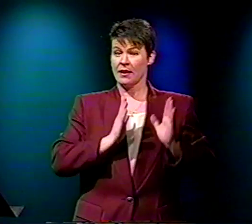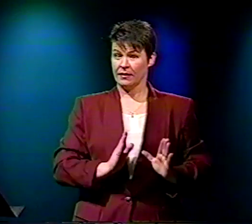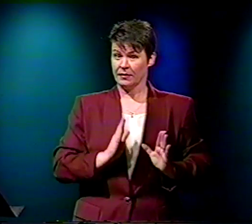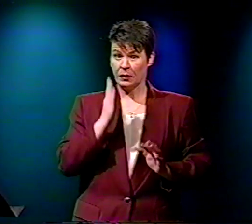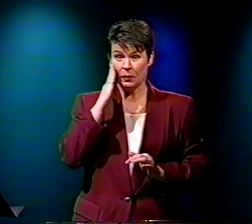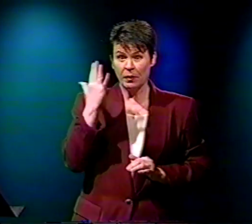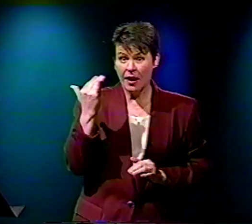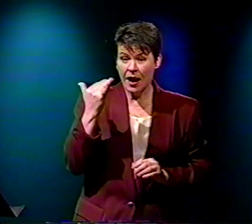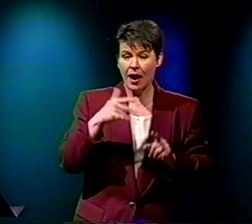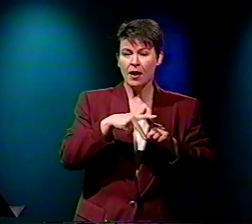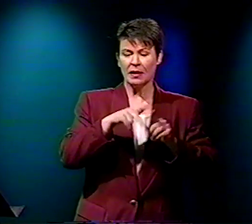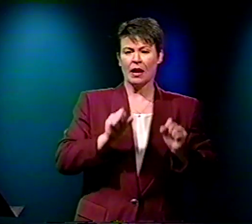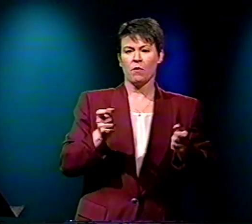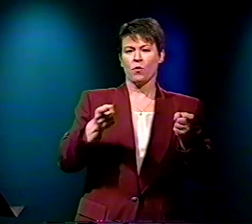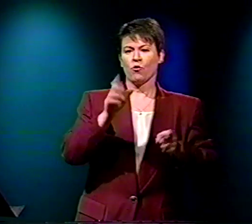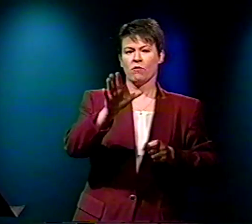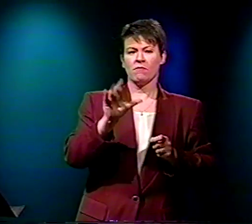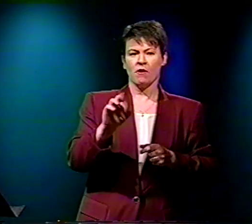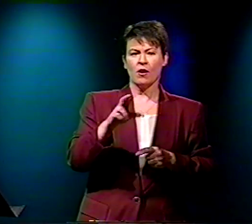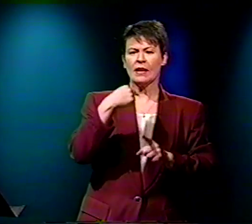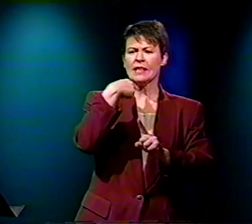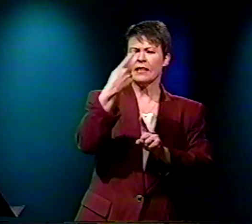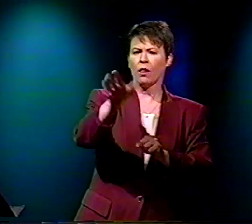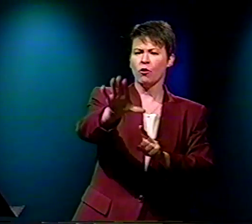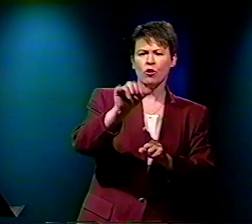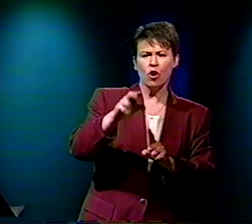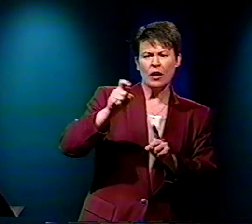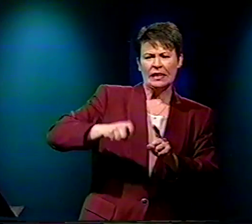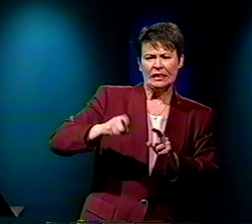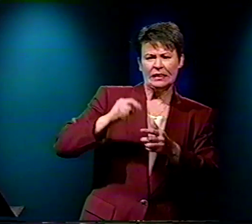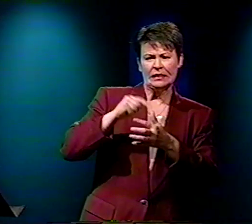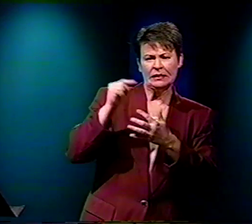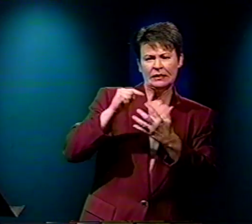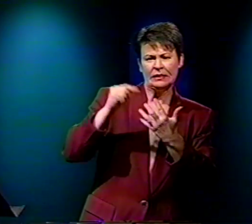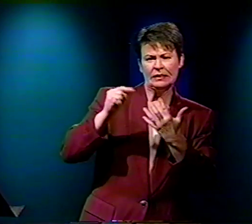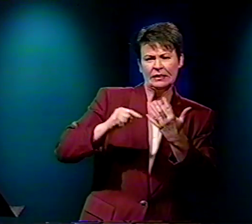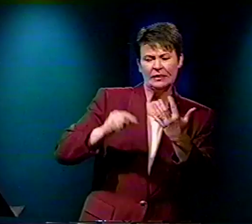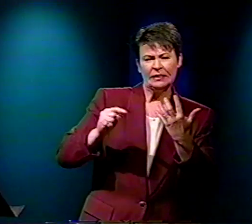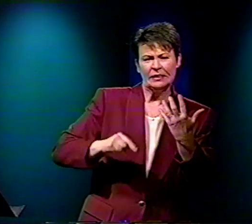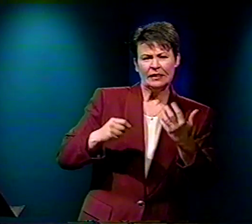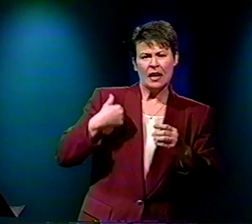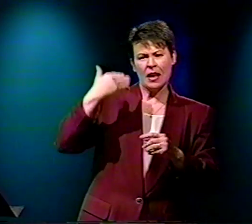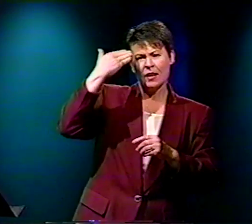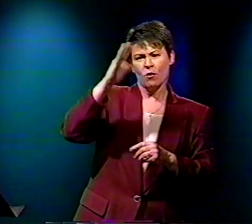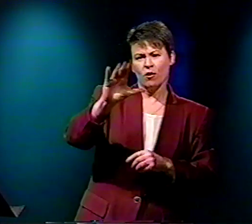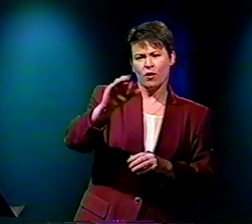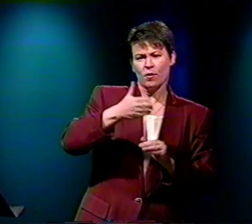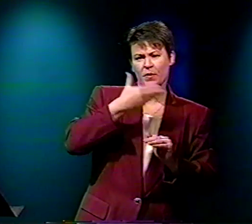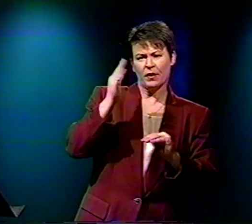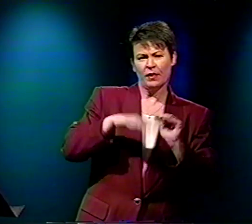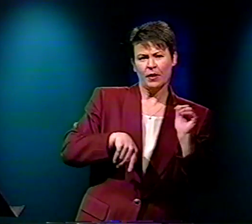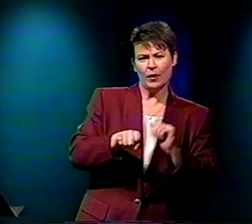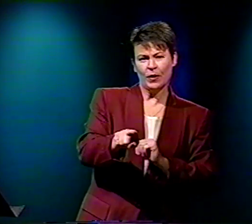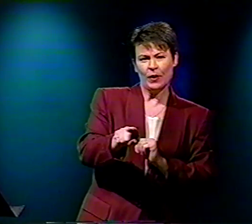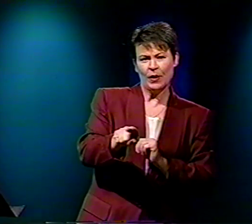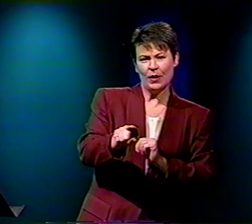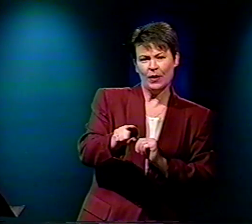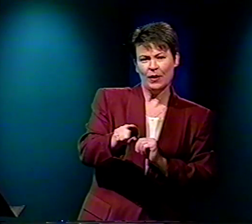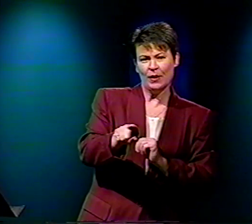and yet we hate taking our cars to the mechanic, because when we go to the mechanic's going to say, well, your car needs thus and such, and they know your